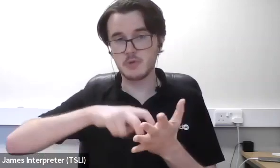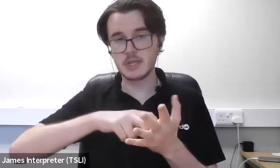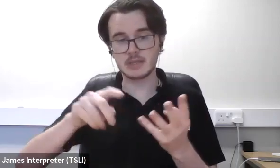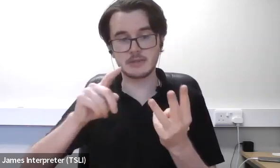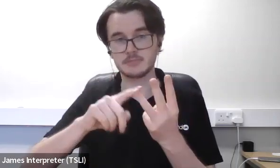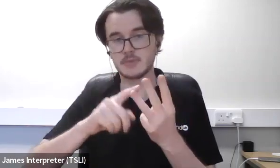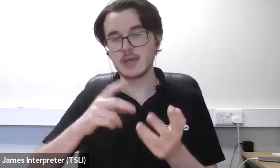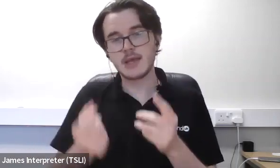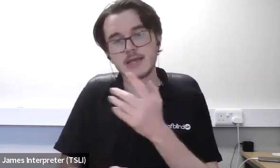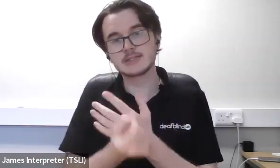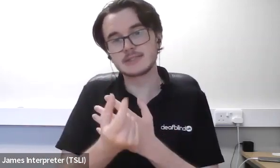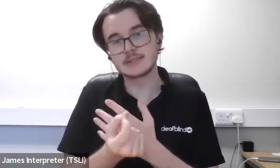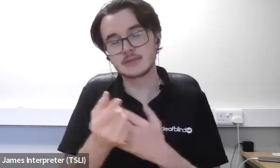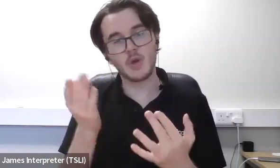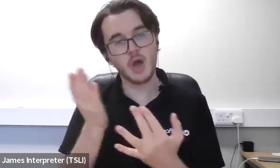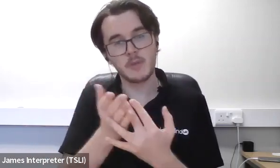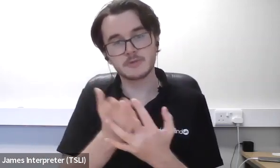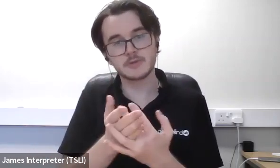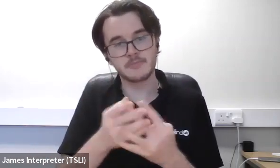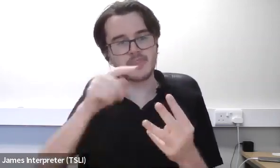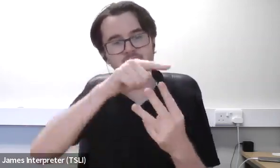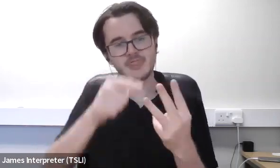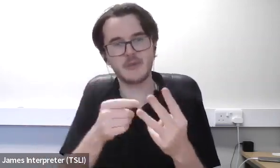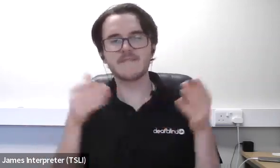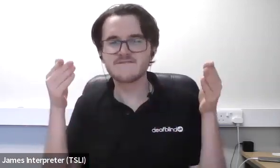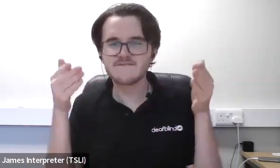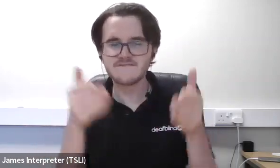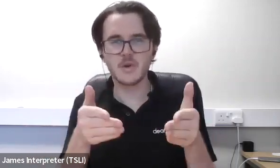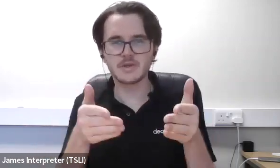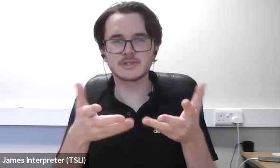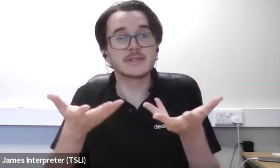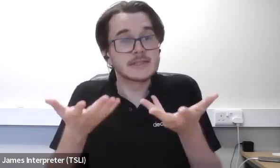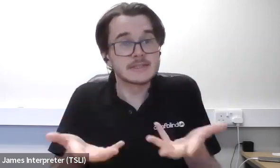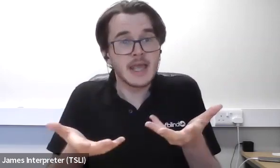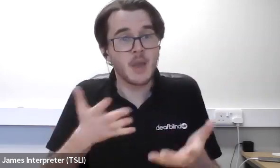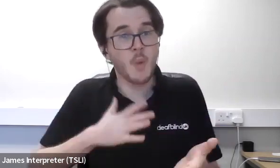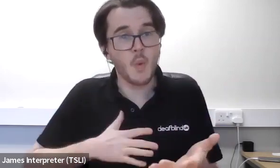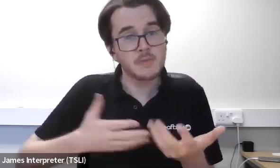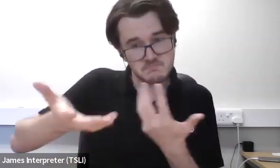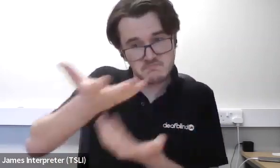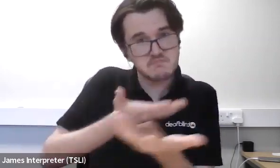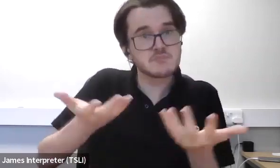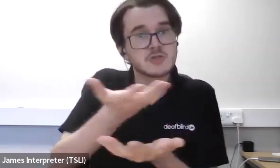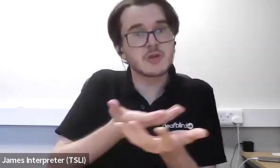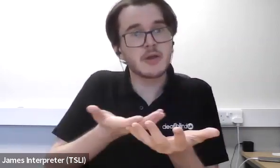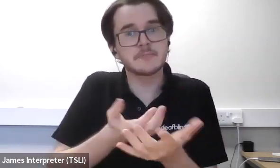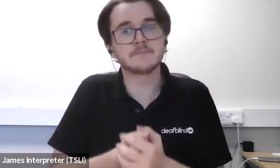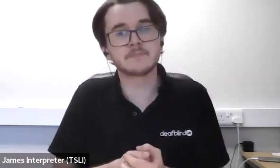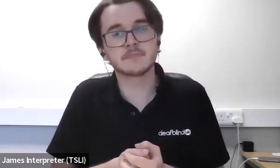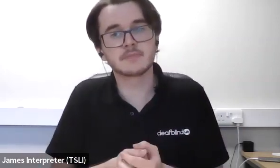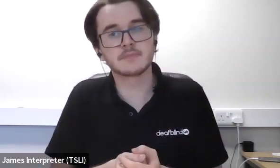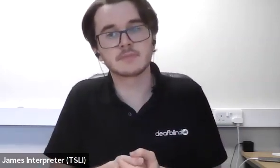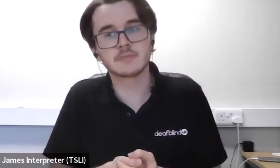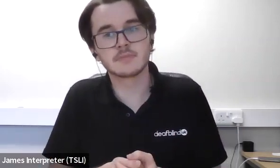opportunities, that we're going to focus on together and discuss together today within the group on this call.